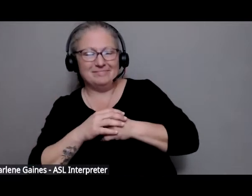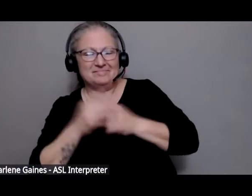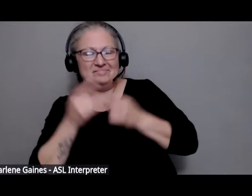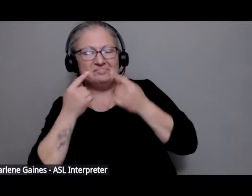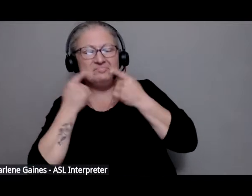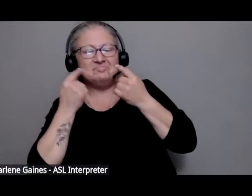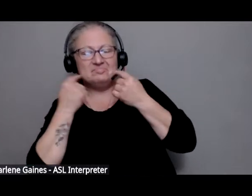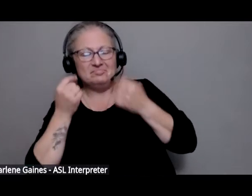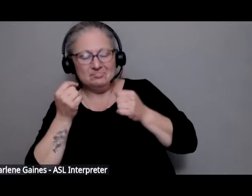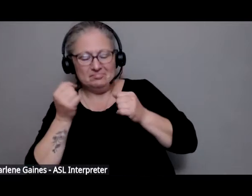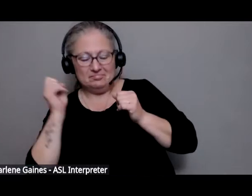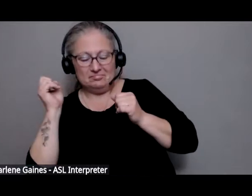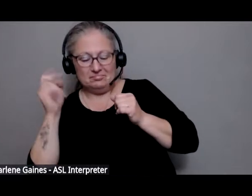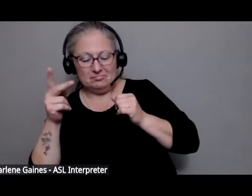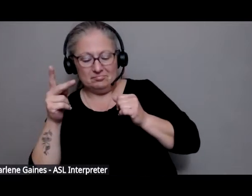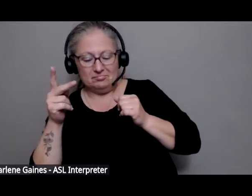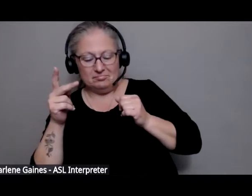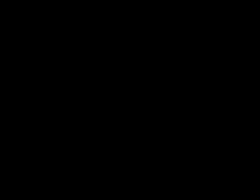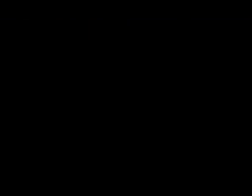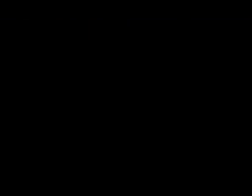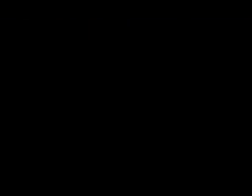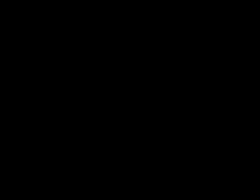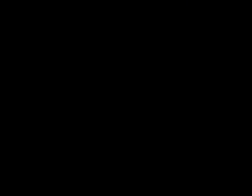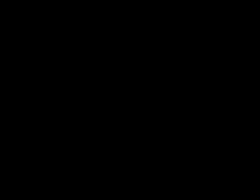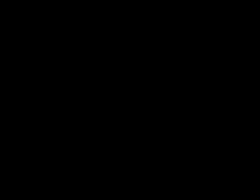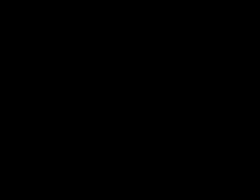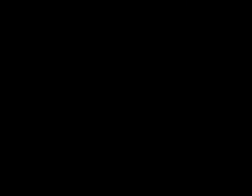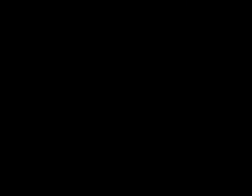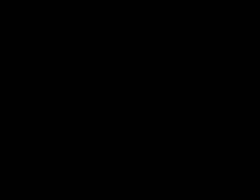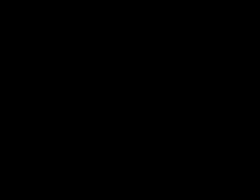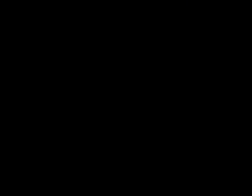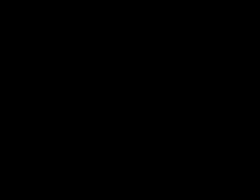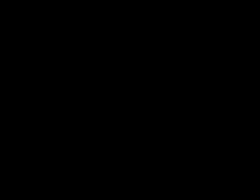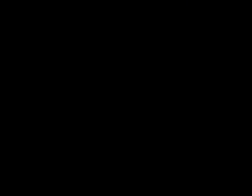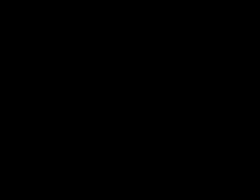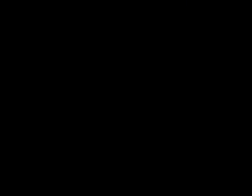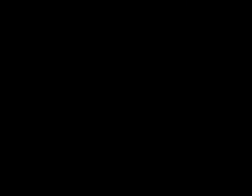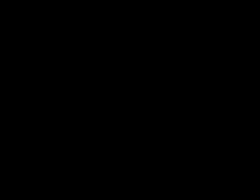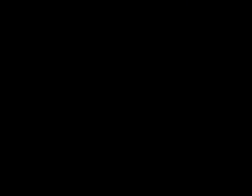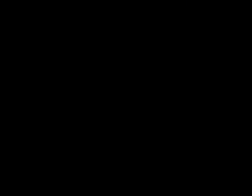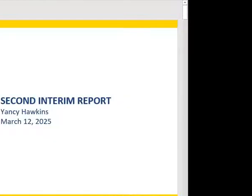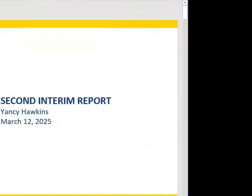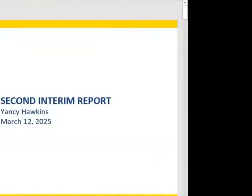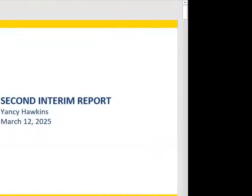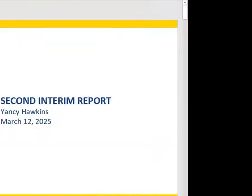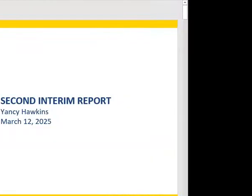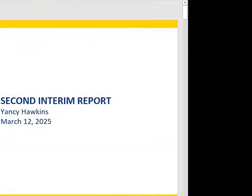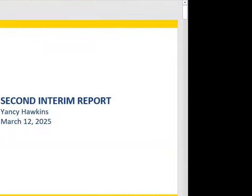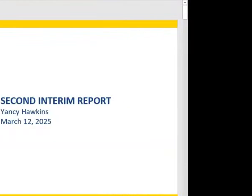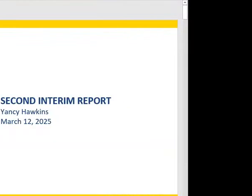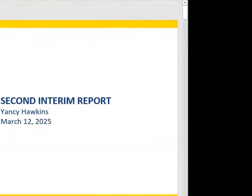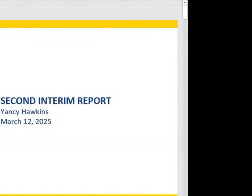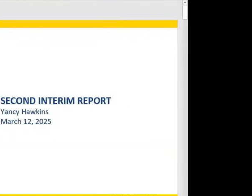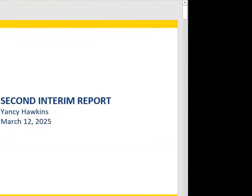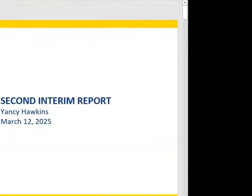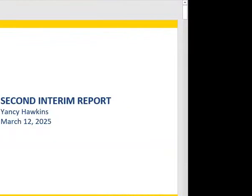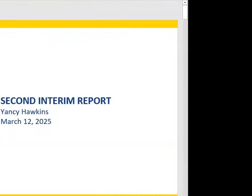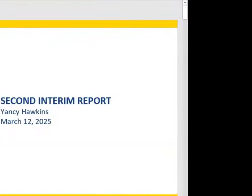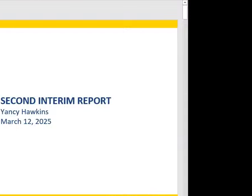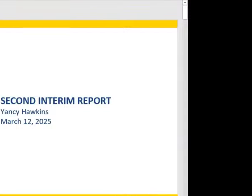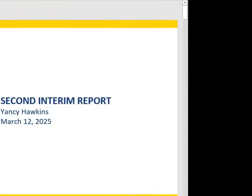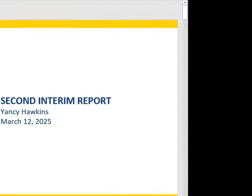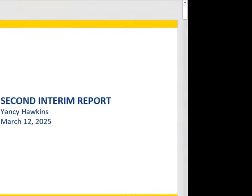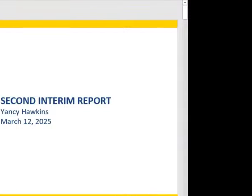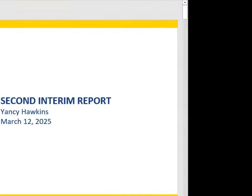All righty. As we're pulling up the presentation tonight, I want to first thank